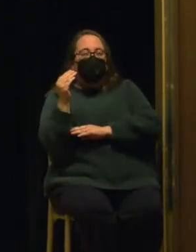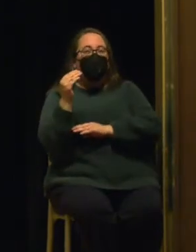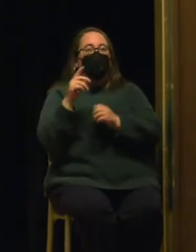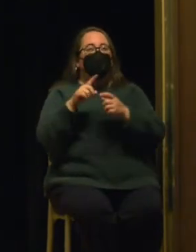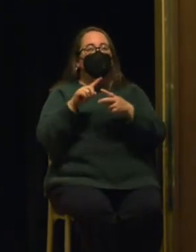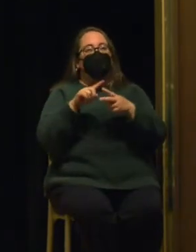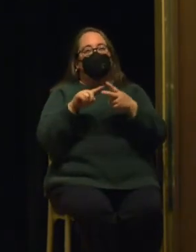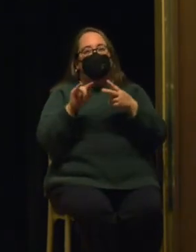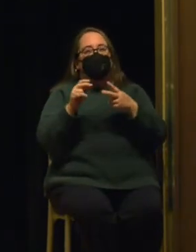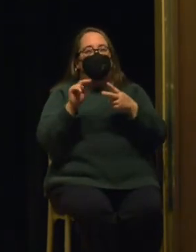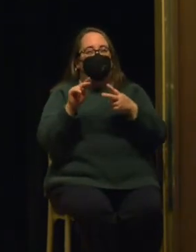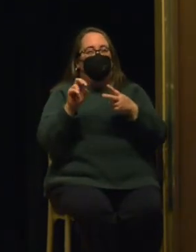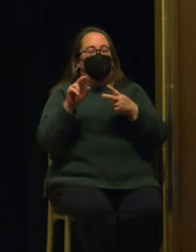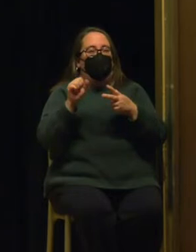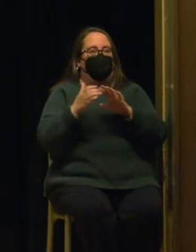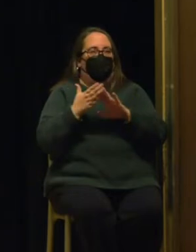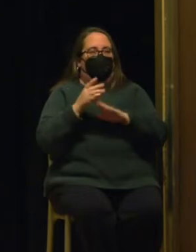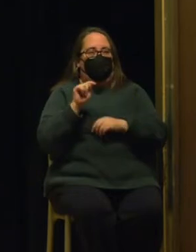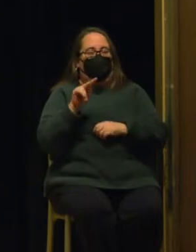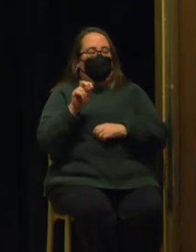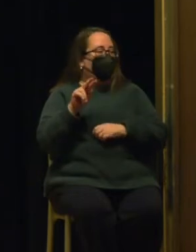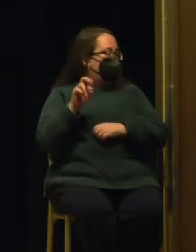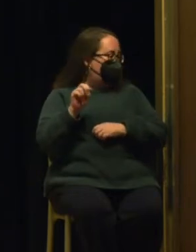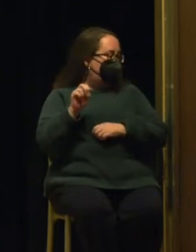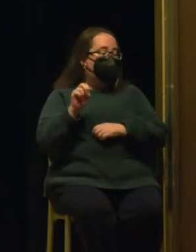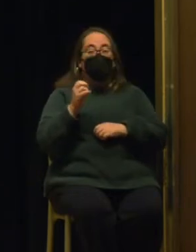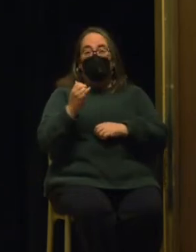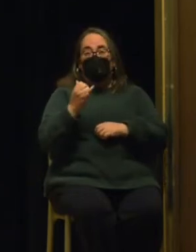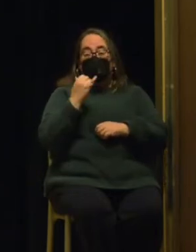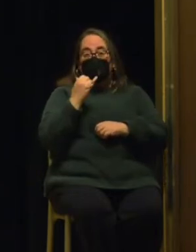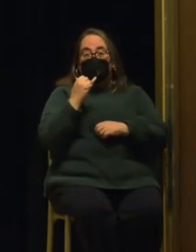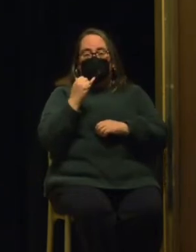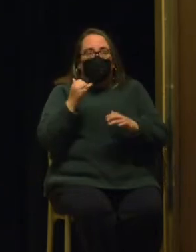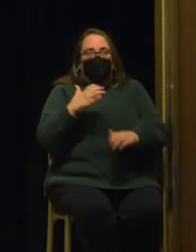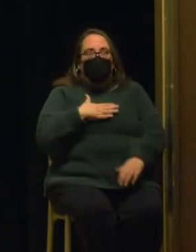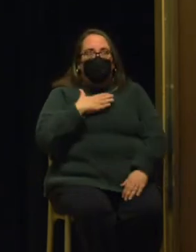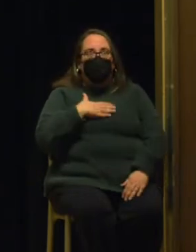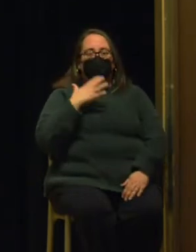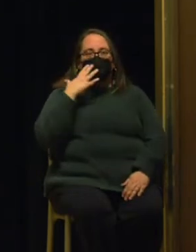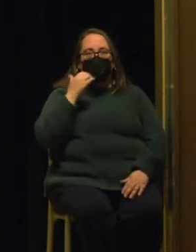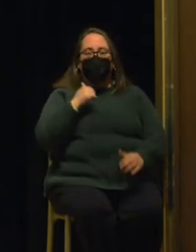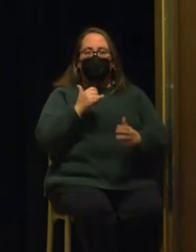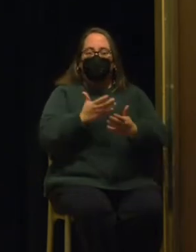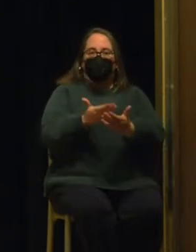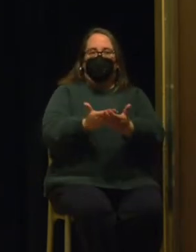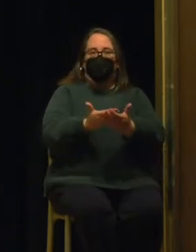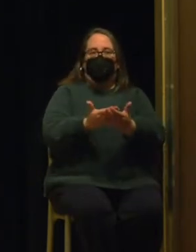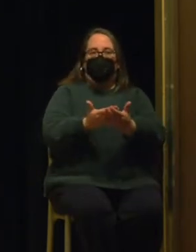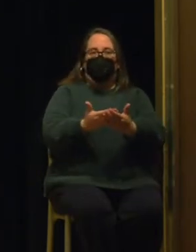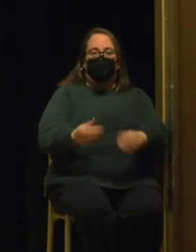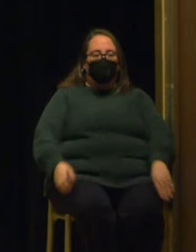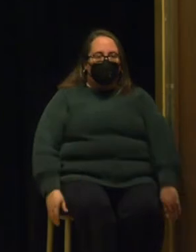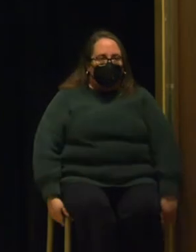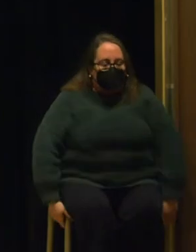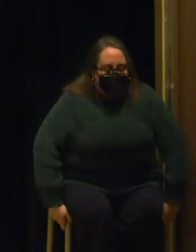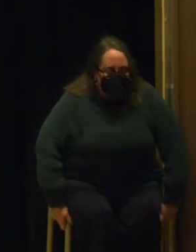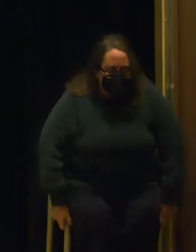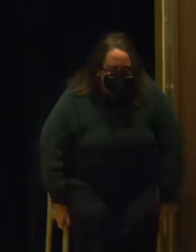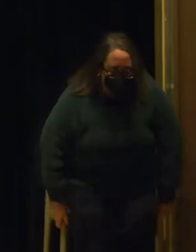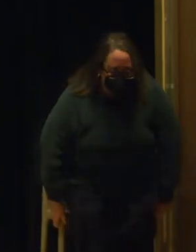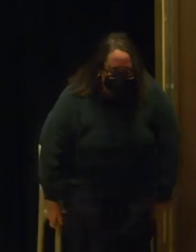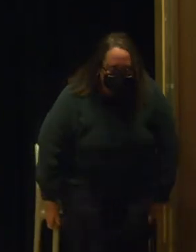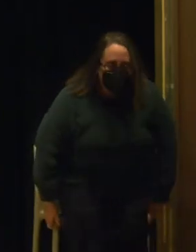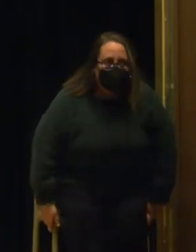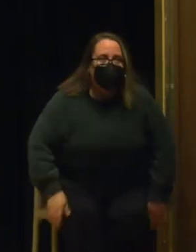Jonathan Rogers, who was running TV1, called me. And they were also happy because we had proven the point that if you give our